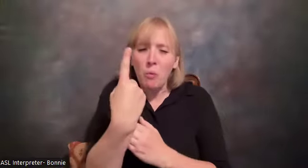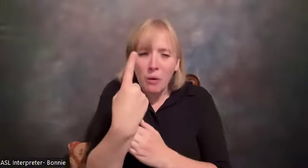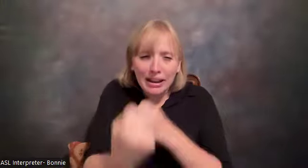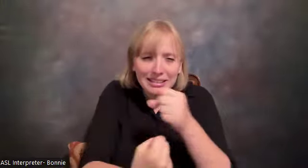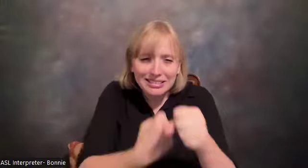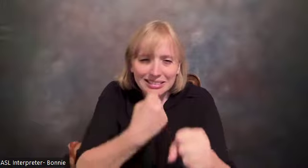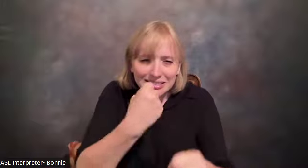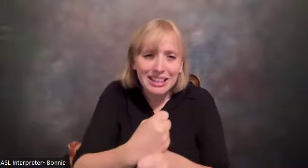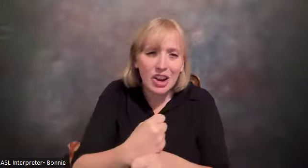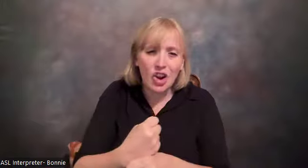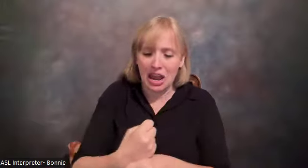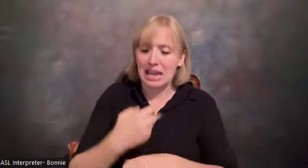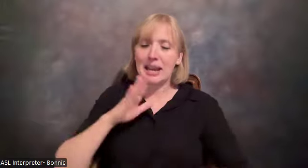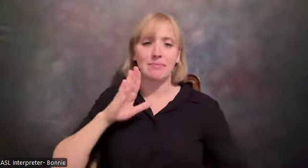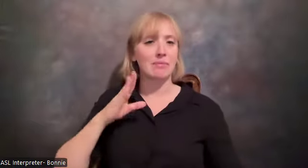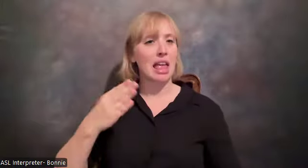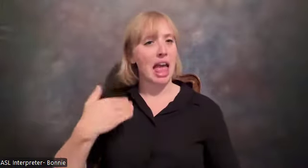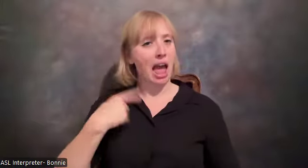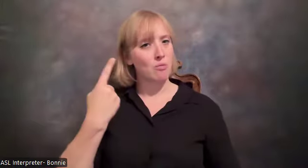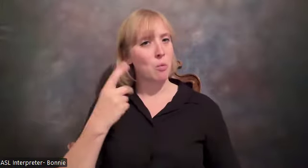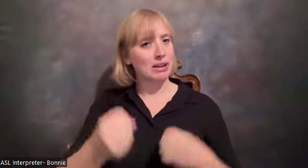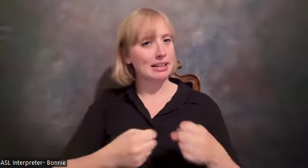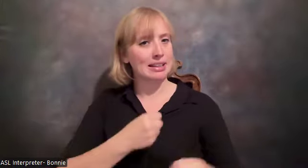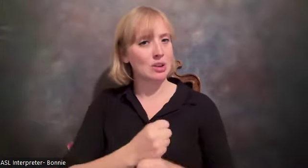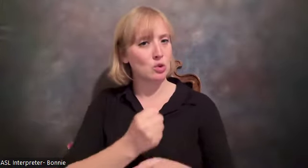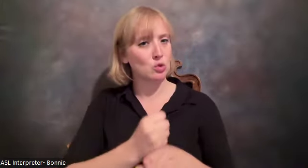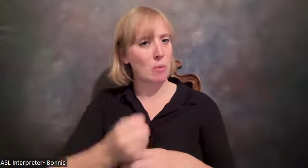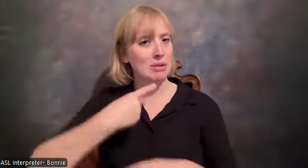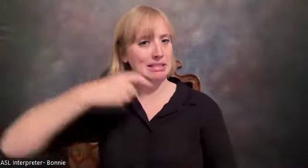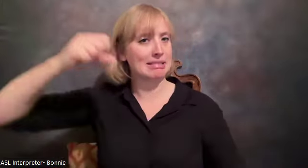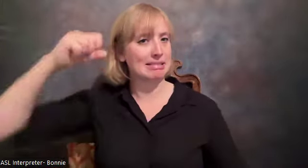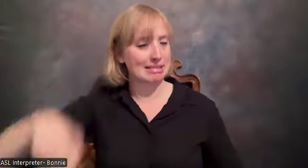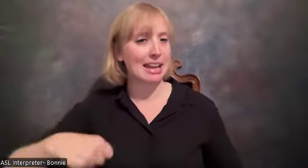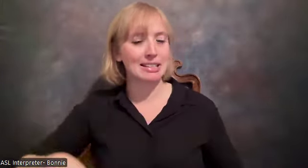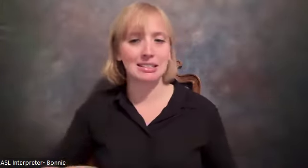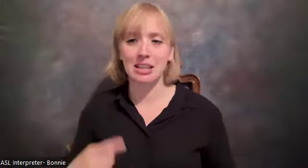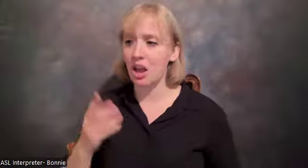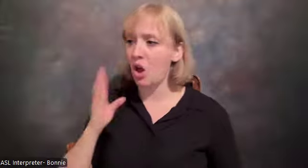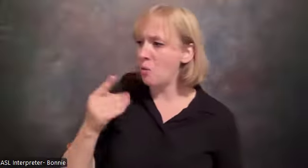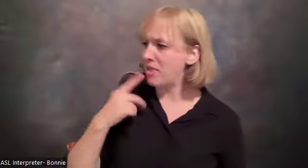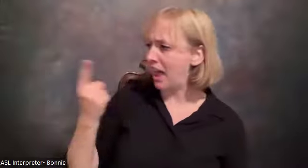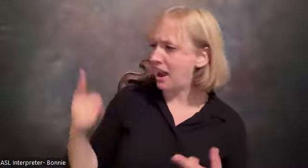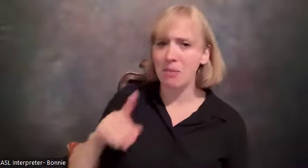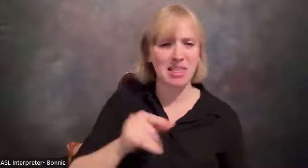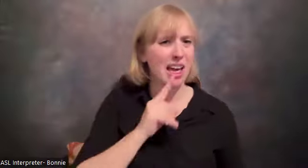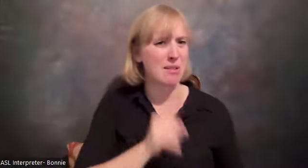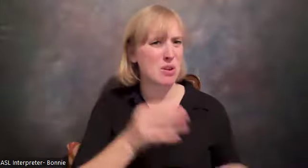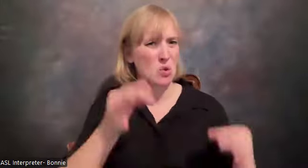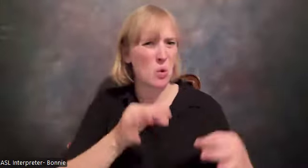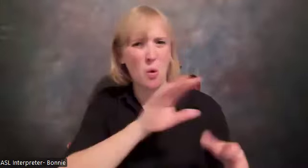have put me on a lie detector test and said, "Do you have 1 year?" And I say, "Yes." See, if you would have said, "Hey, is this going to happen? Does that happen? Is that really real or not?"